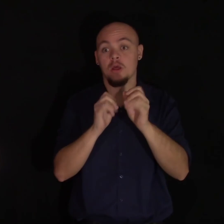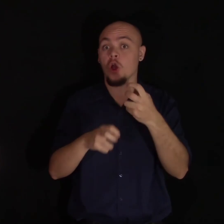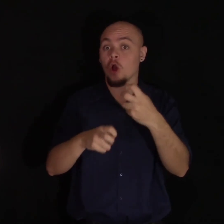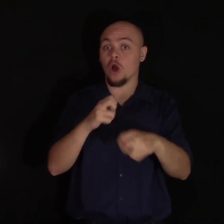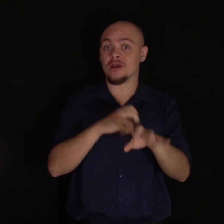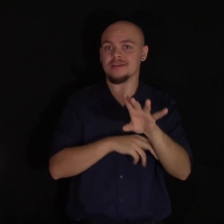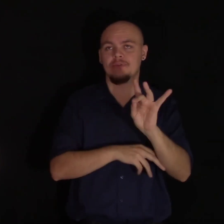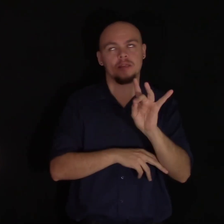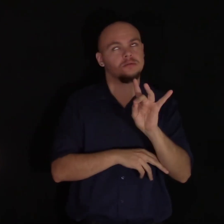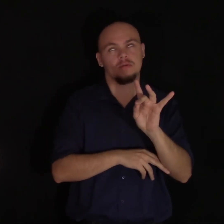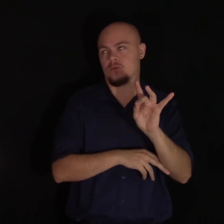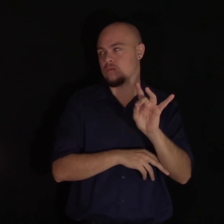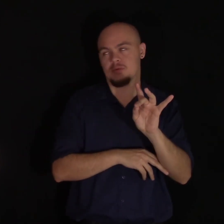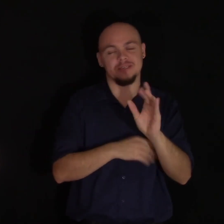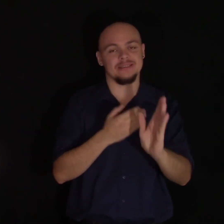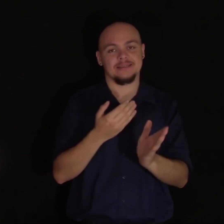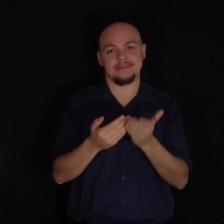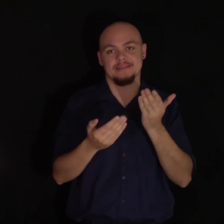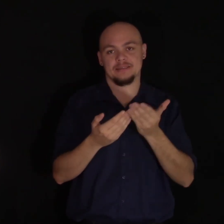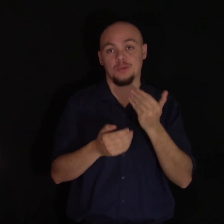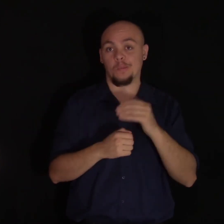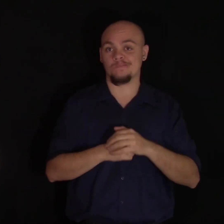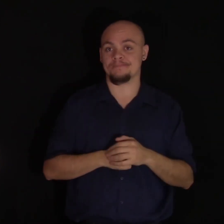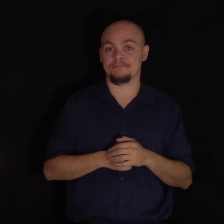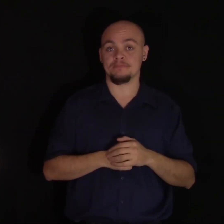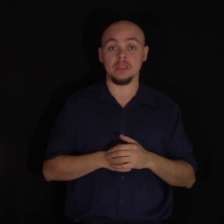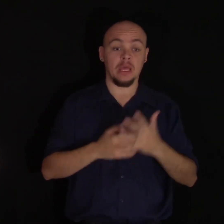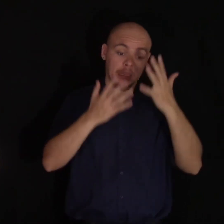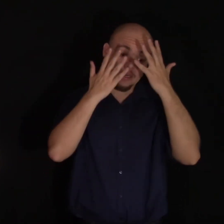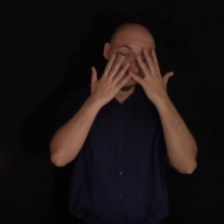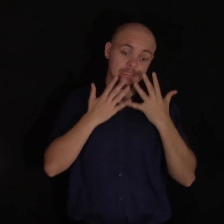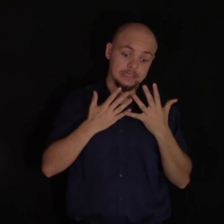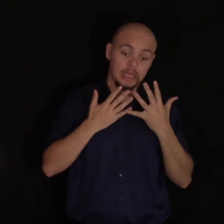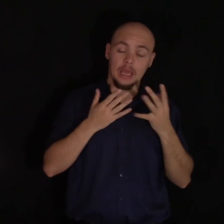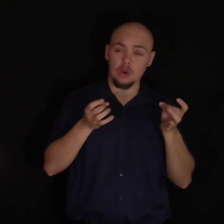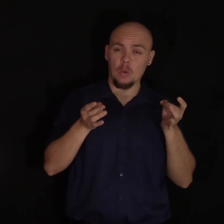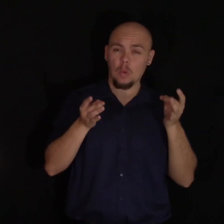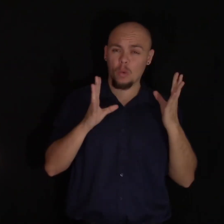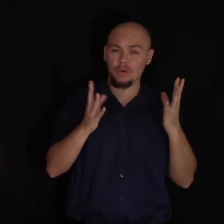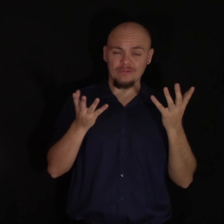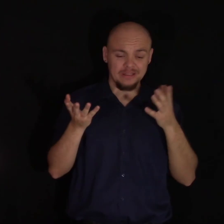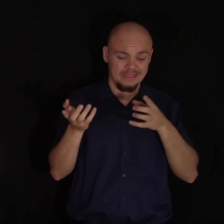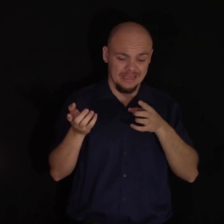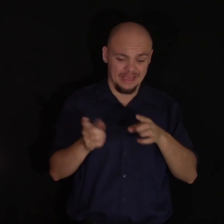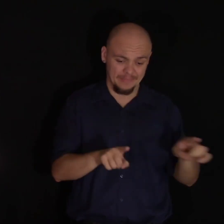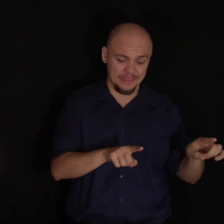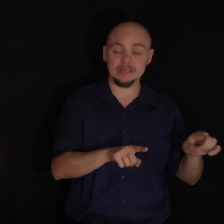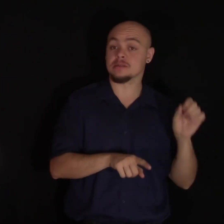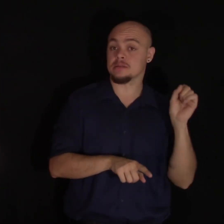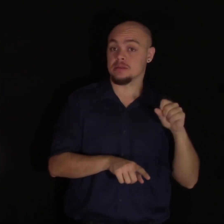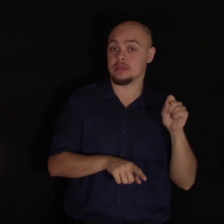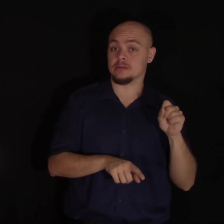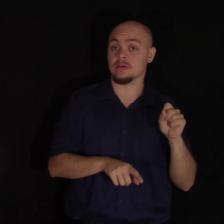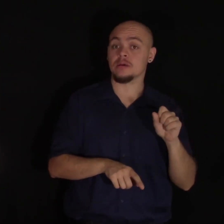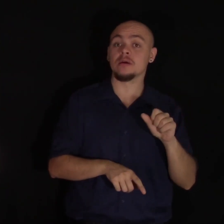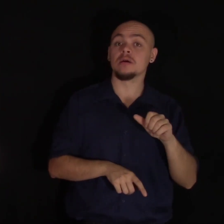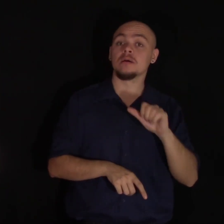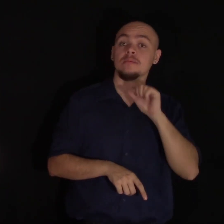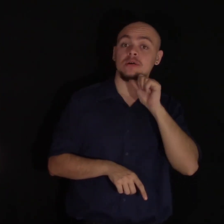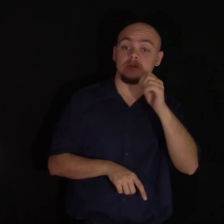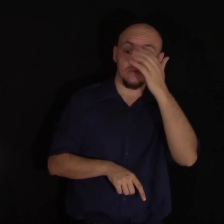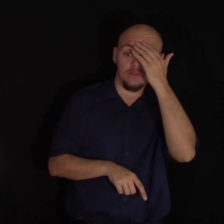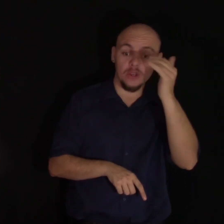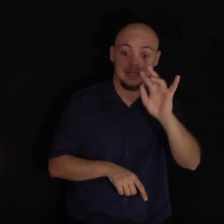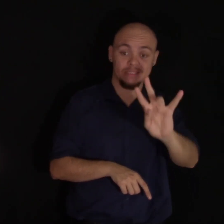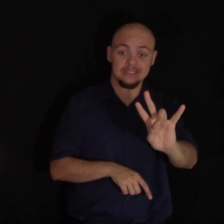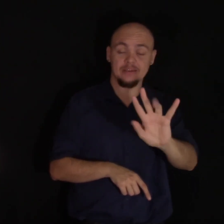all. Yes, there are still tragedies that happen in the bumpy road to equality. And let's not forget that 75